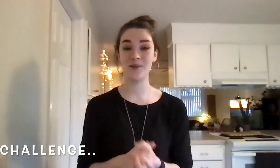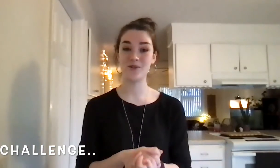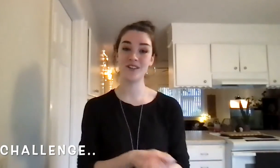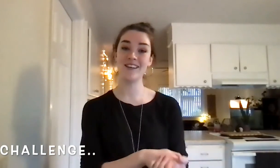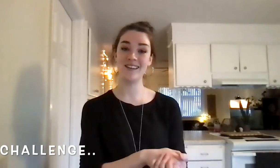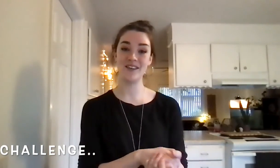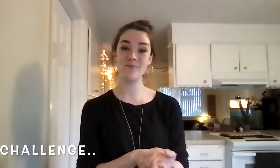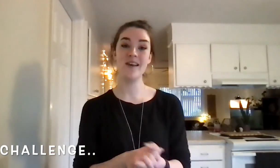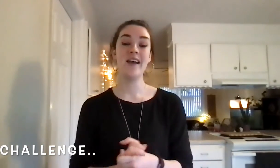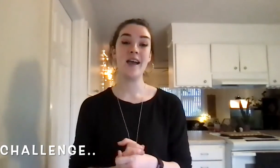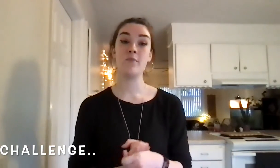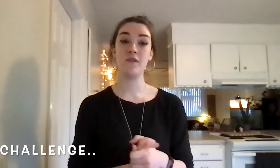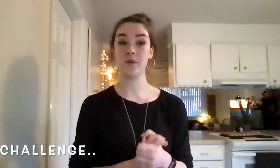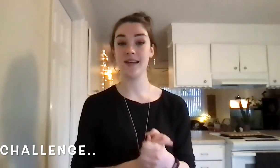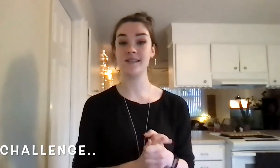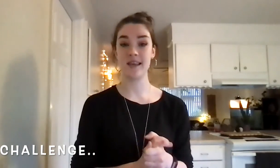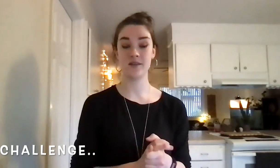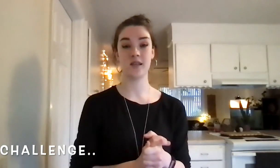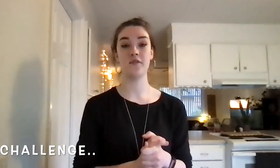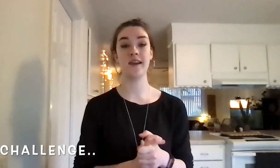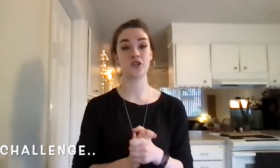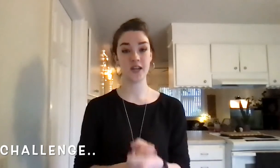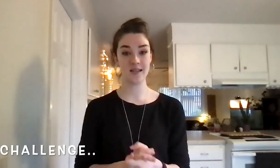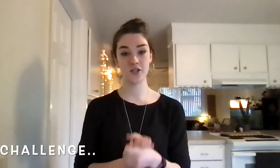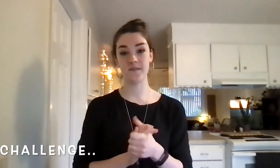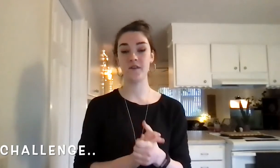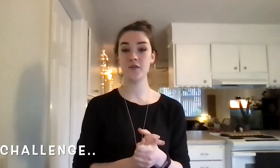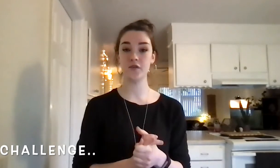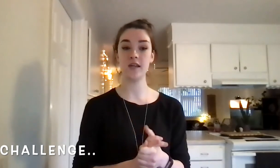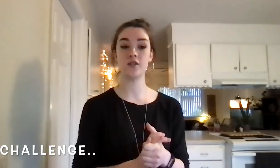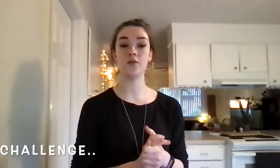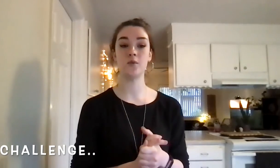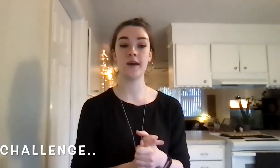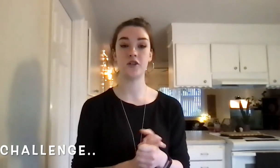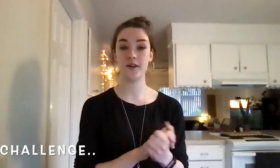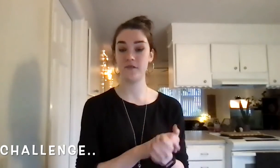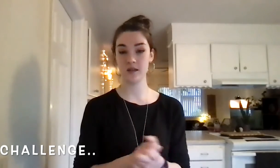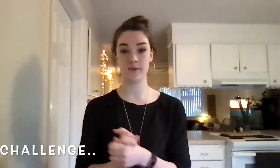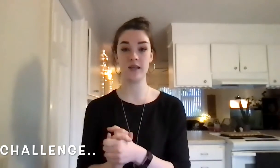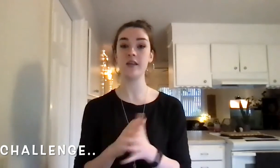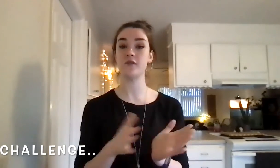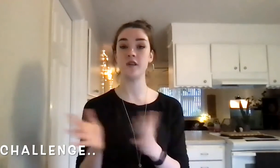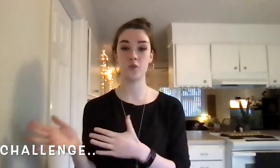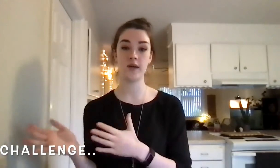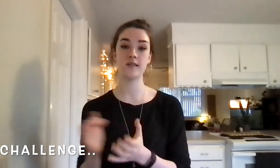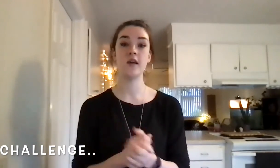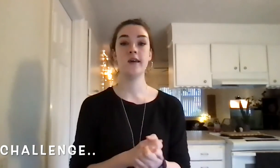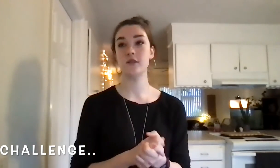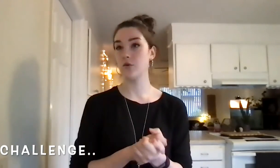enjoyed learning them. If you would like to set yourself an extra challenge, then feel free to try finger spelling each of these words. So grass,